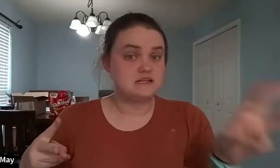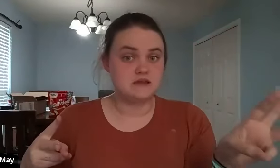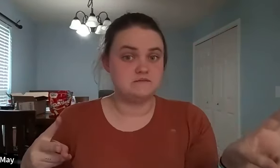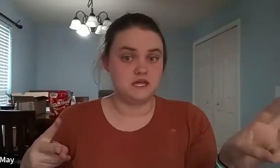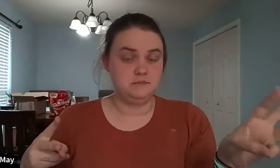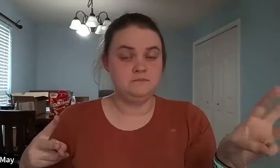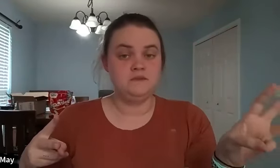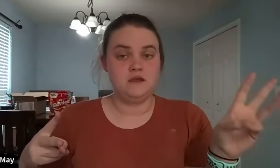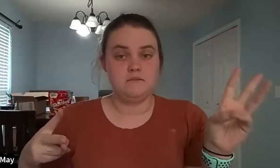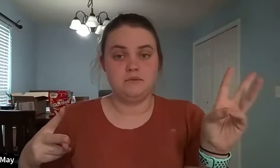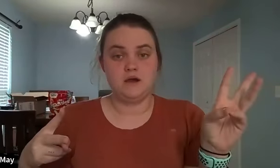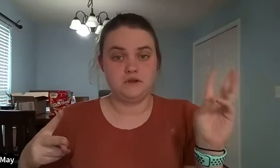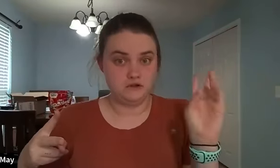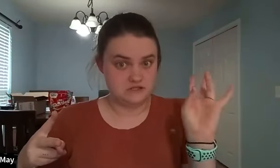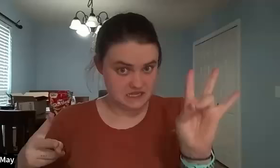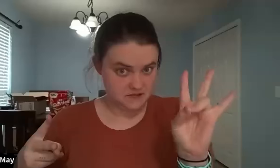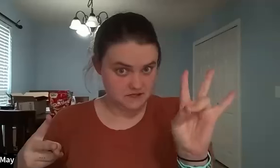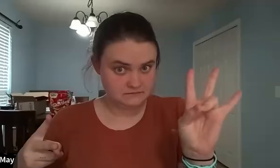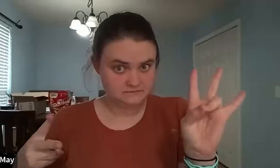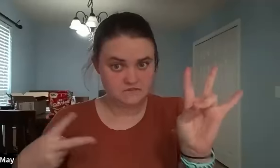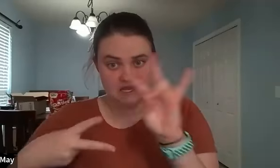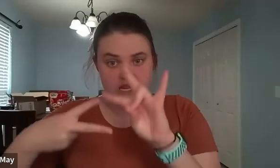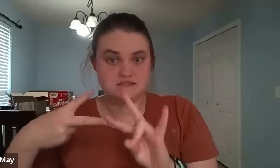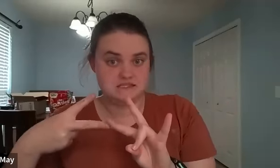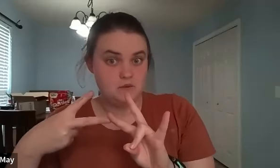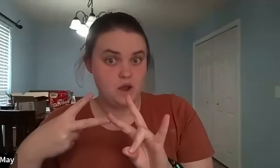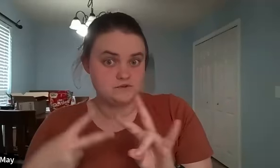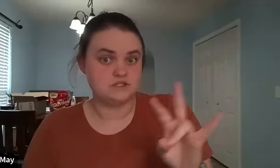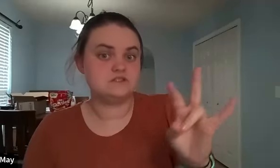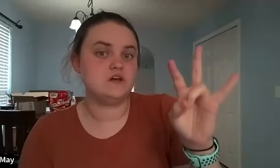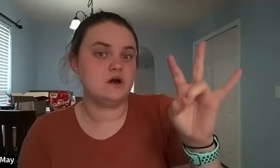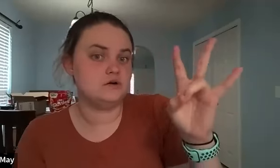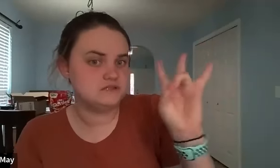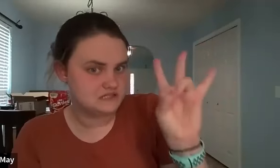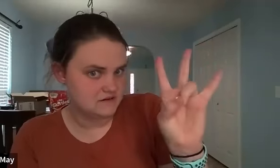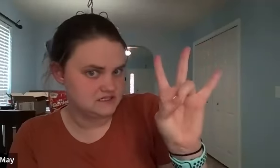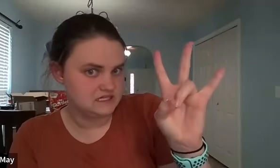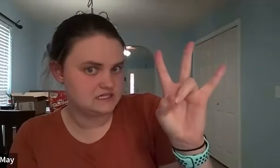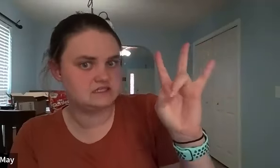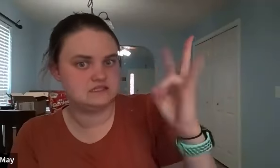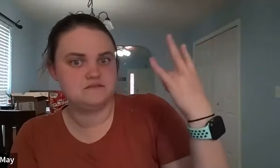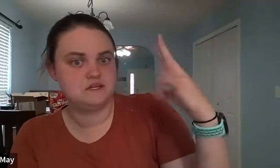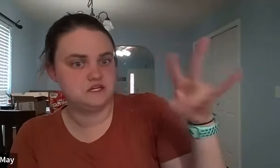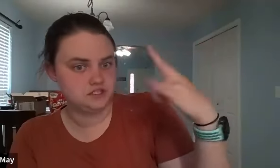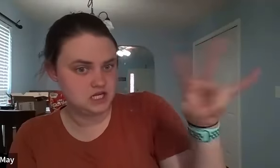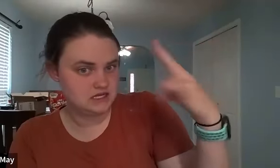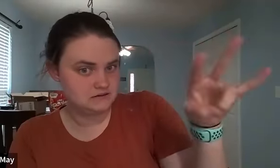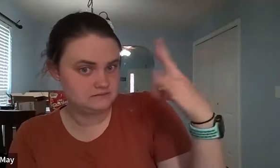same thing, but with our 7, and it has the same option. So 17 is 7 and you shake it,